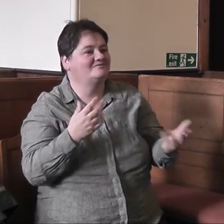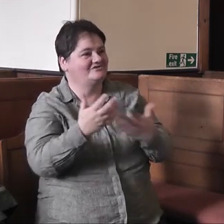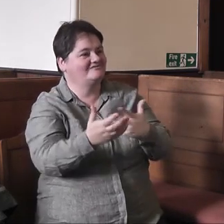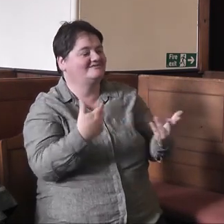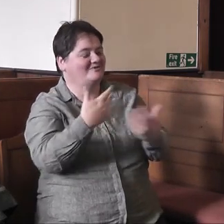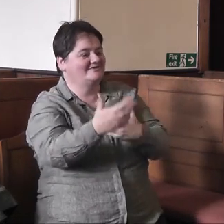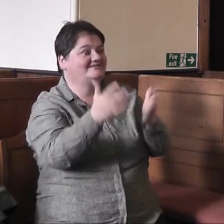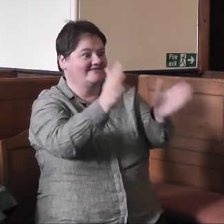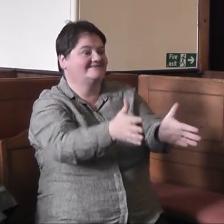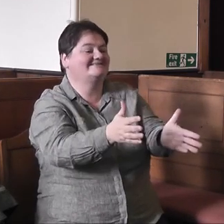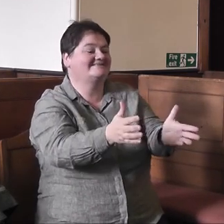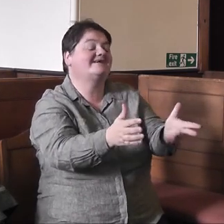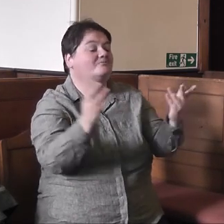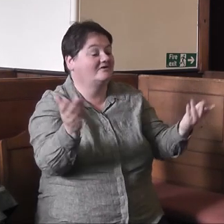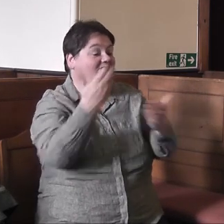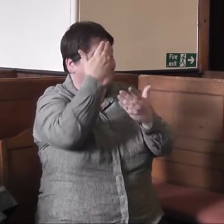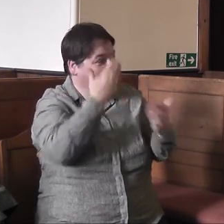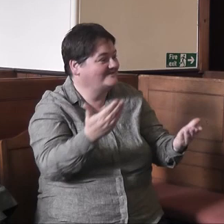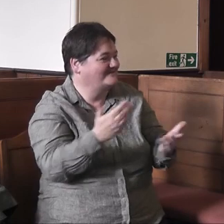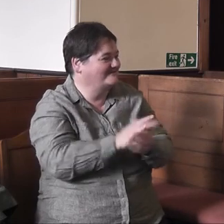your response to this is a set way you would worship? And